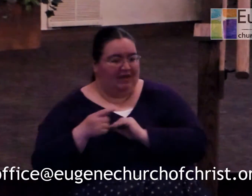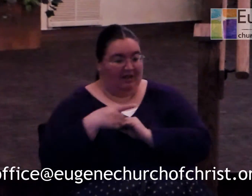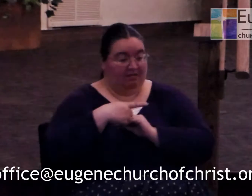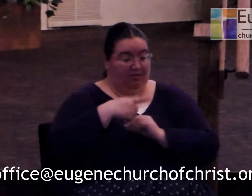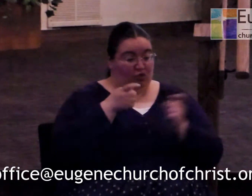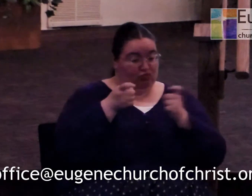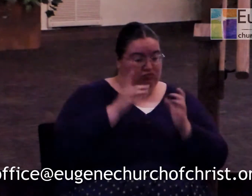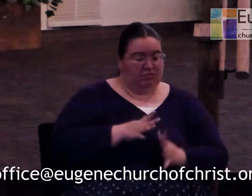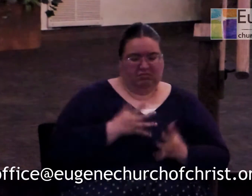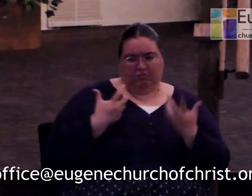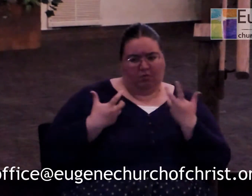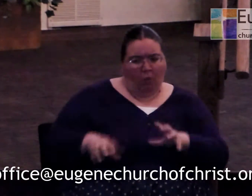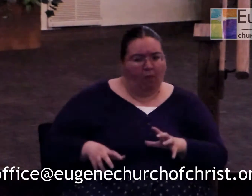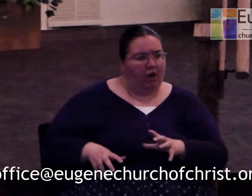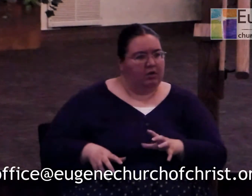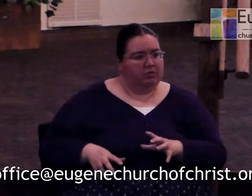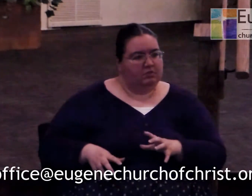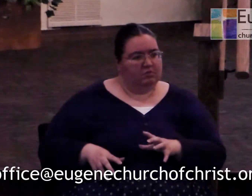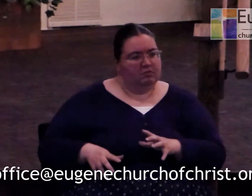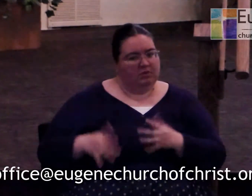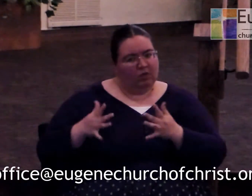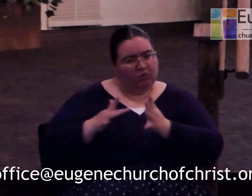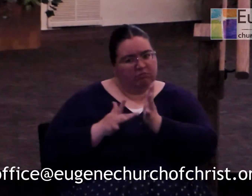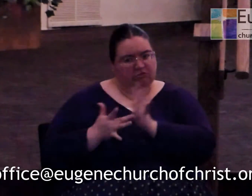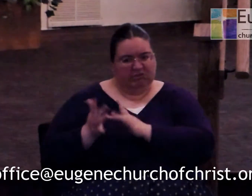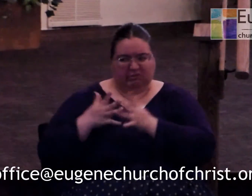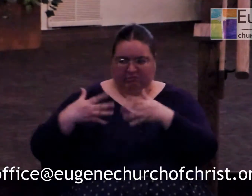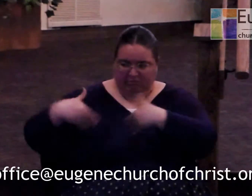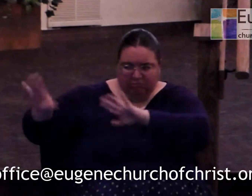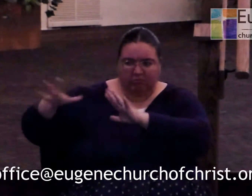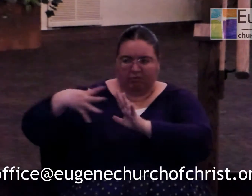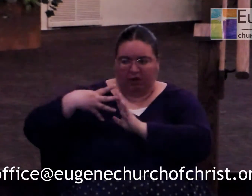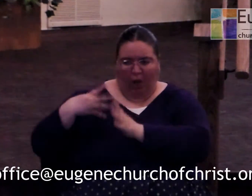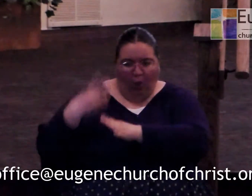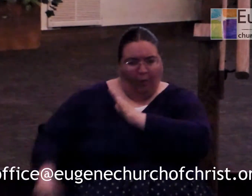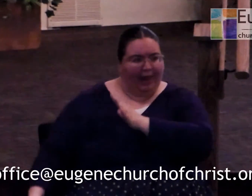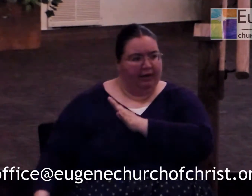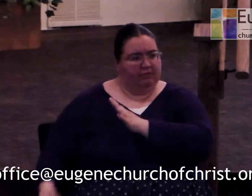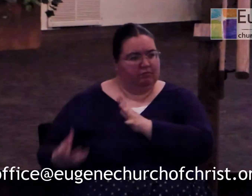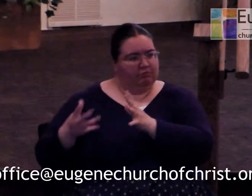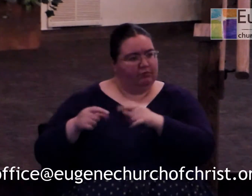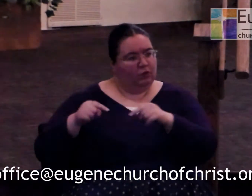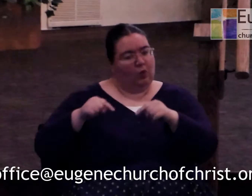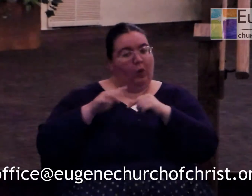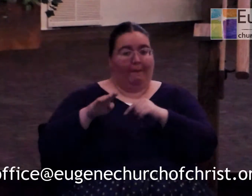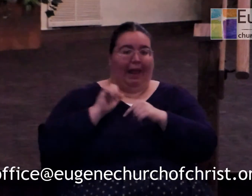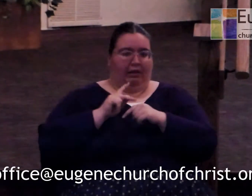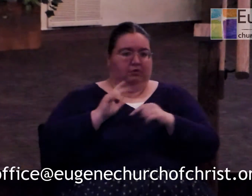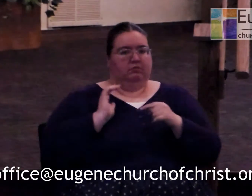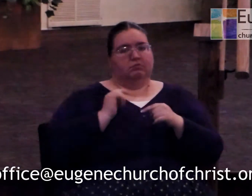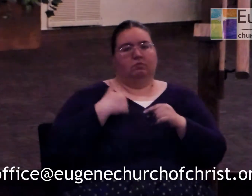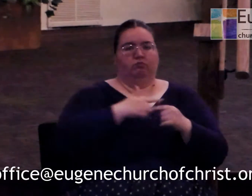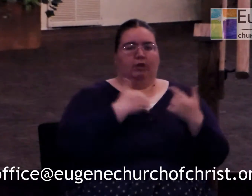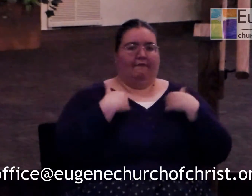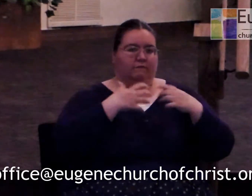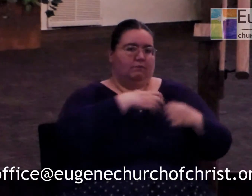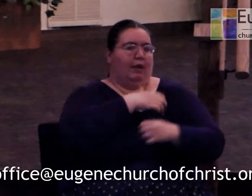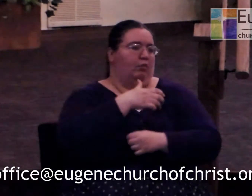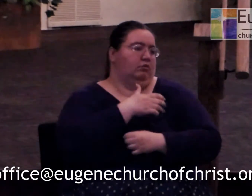power back, they want everything to go back to the way it was. And so they have a simple request of Peter and